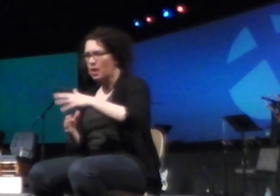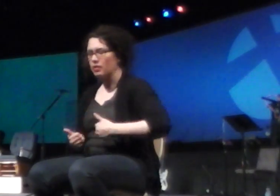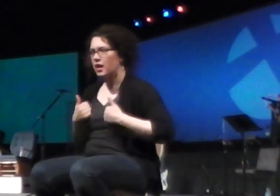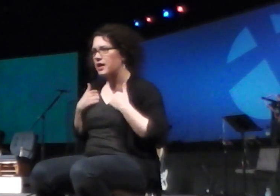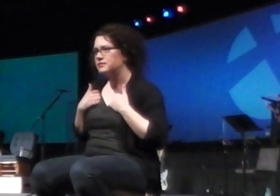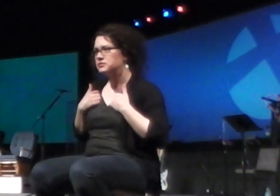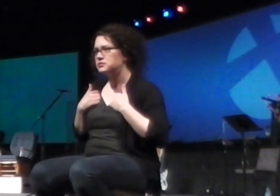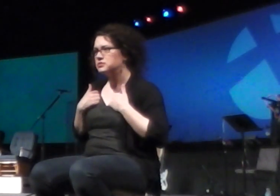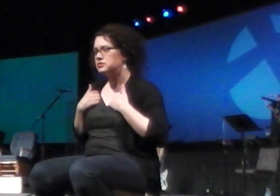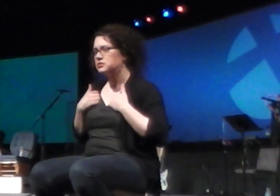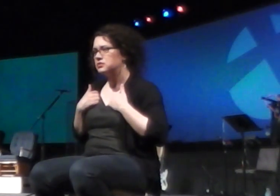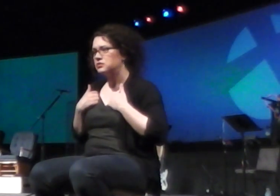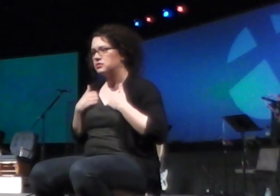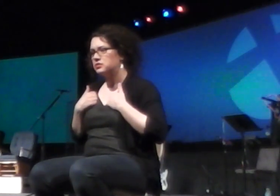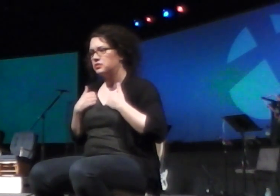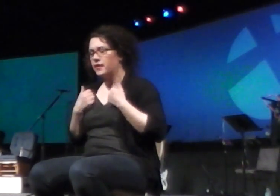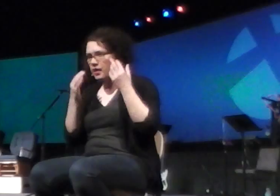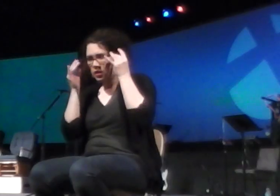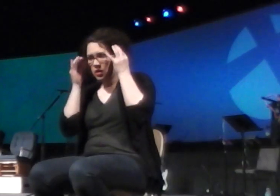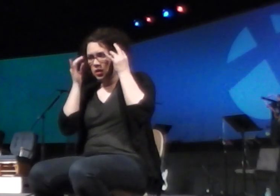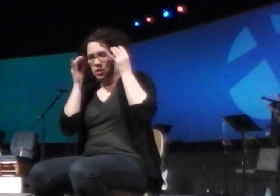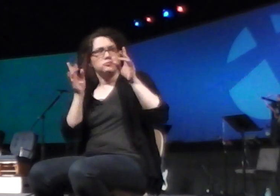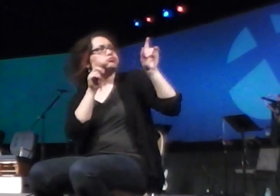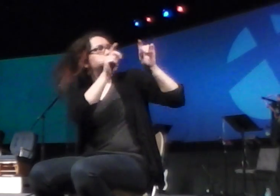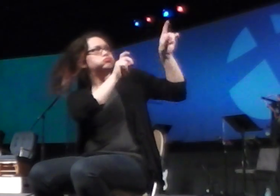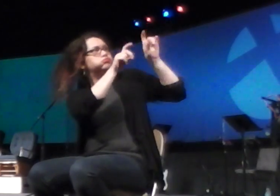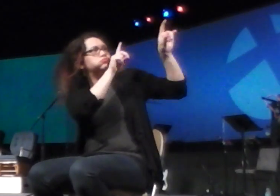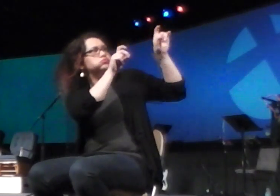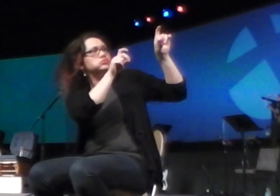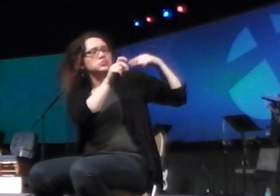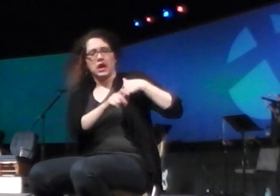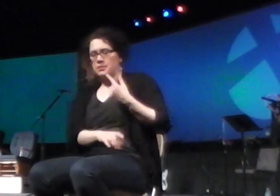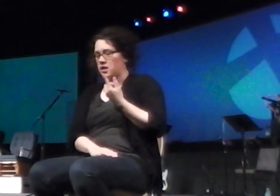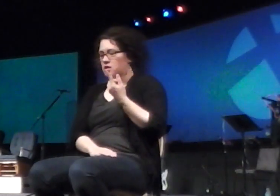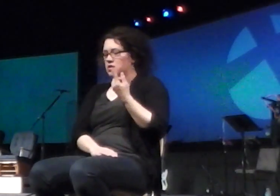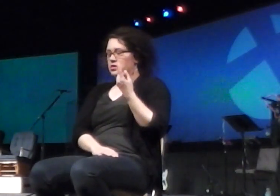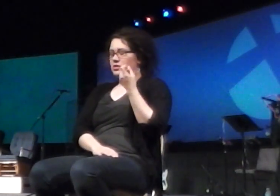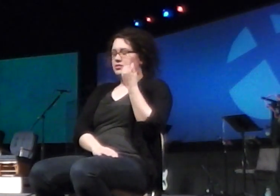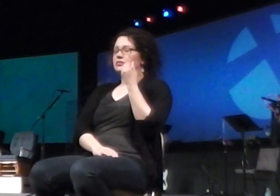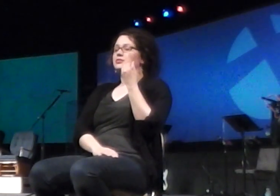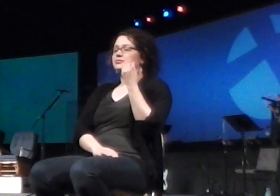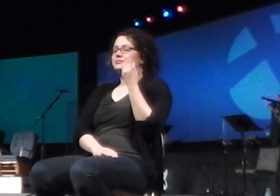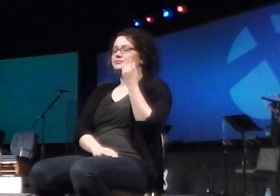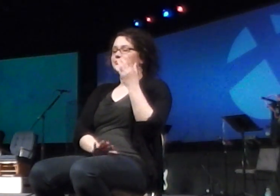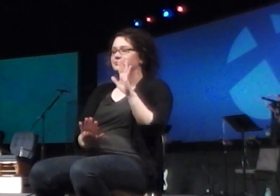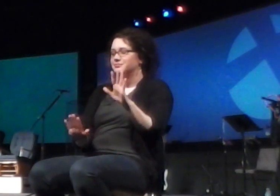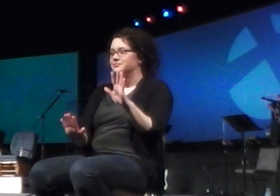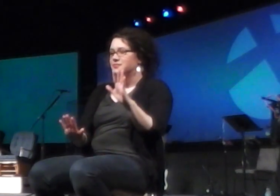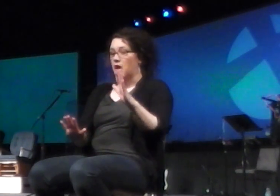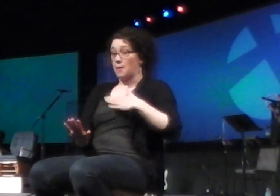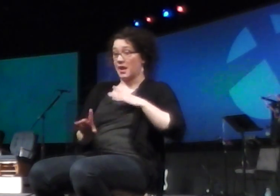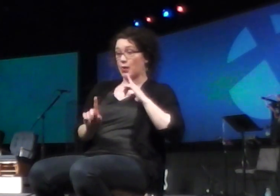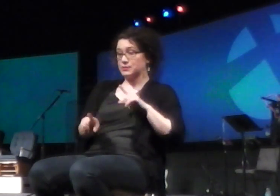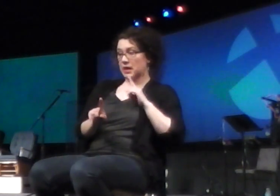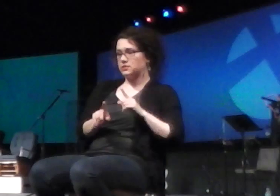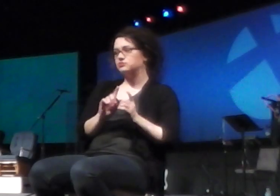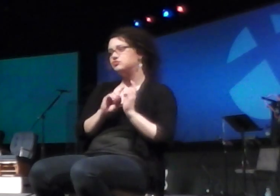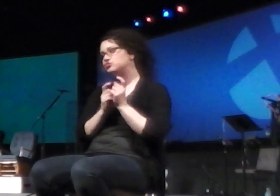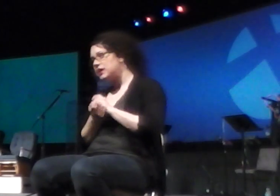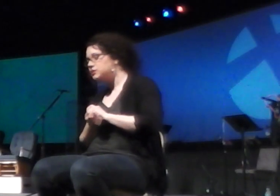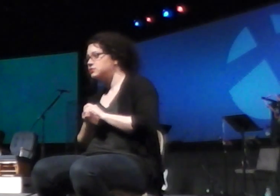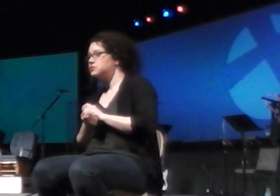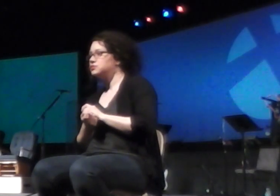that moment, I remember, for some reason, it dawned on me that's what was happening. So it changed the way I answered those questions